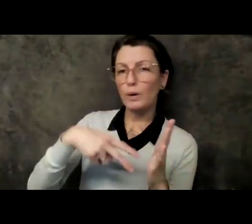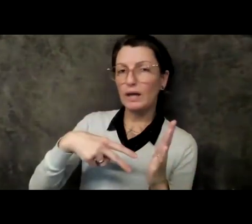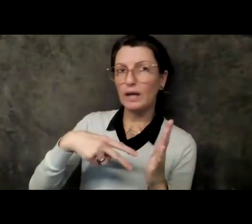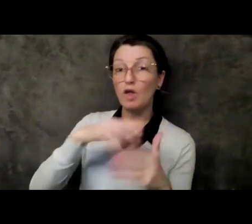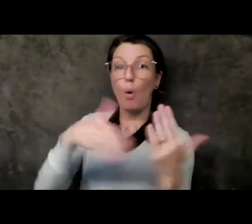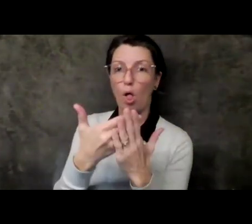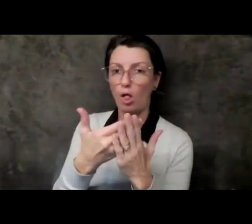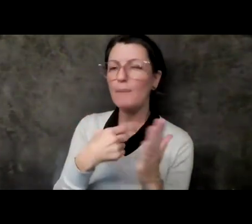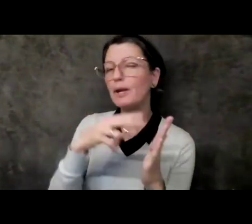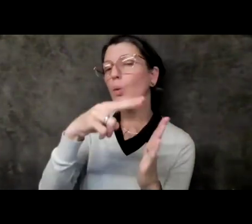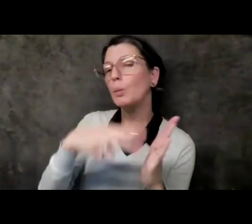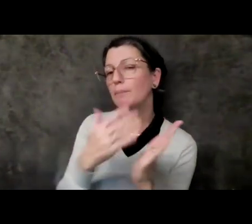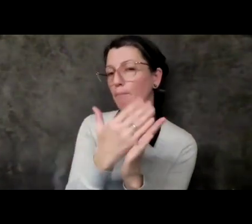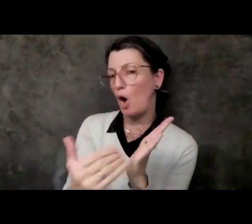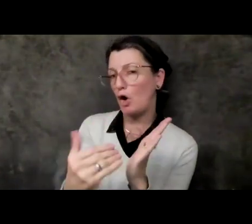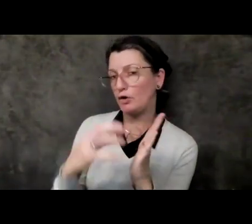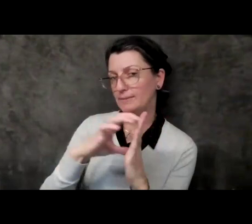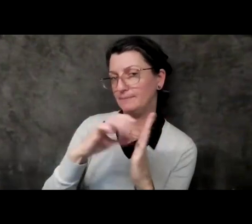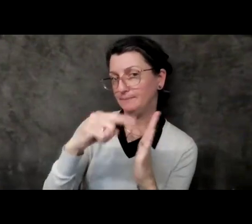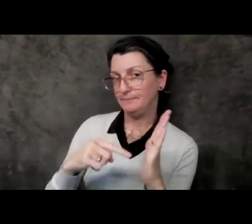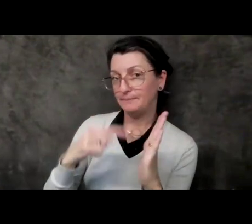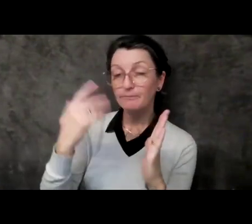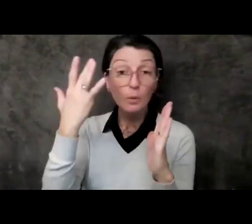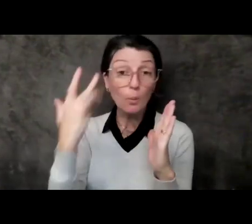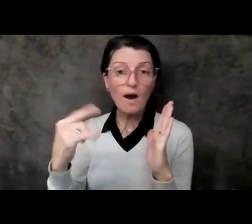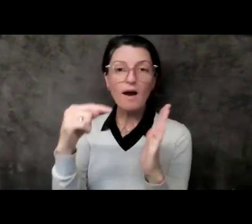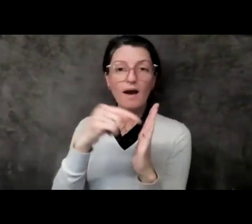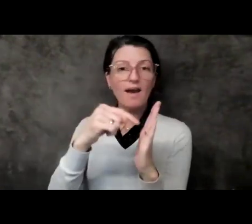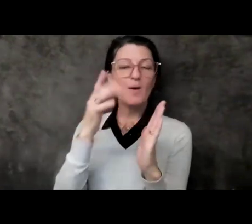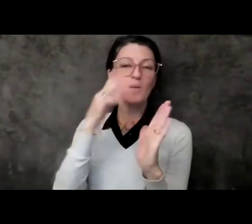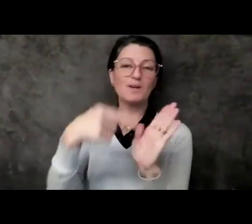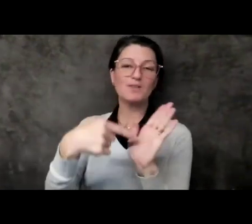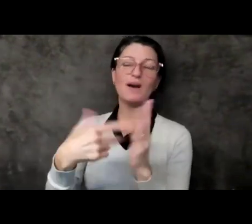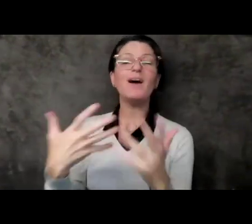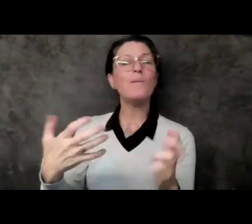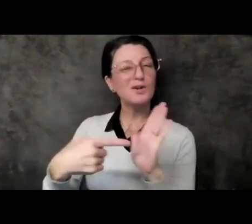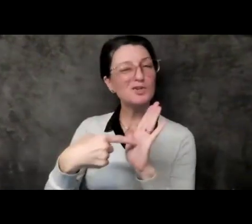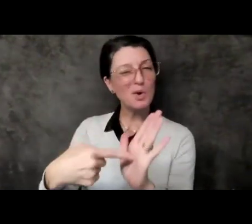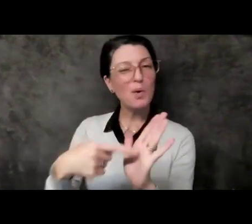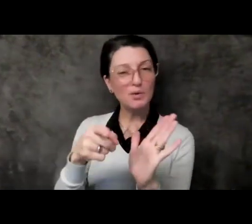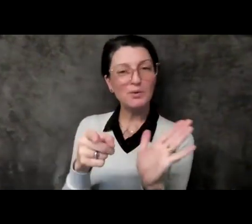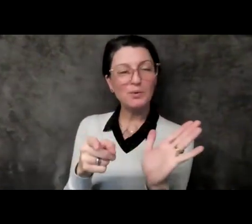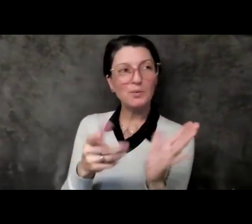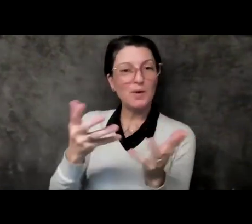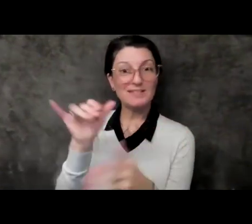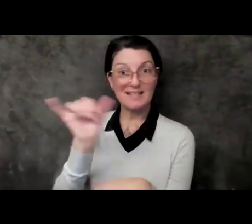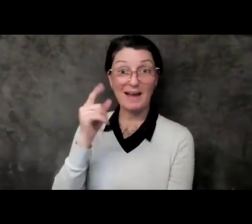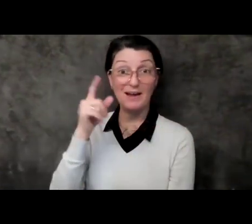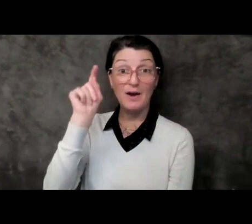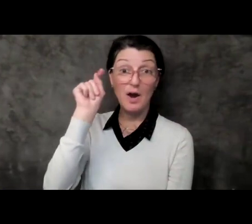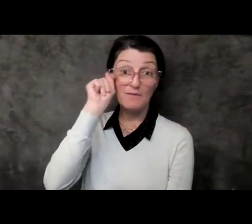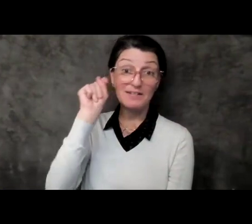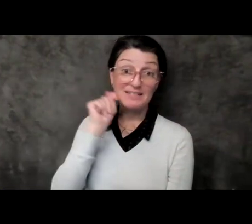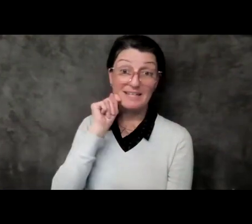because what it does is I want to show you what it's like when the teenager took over